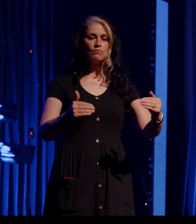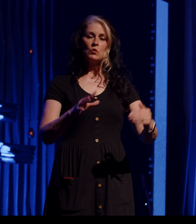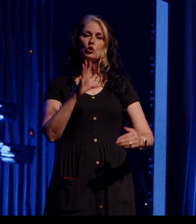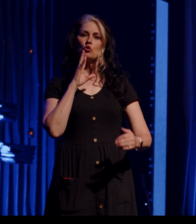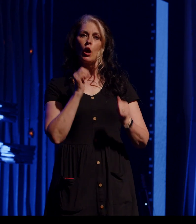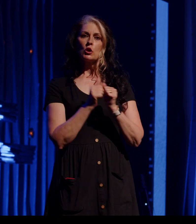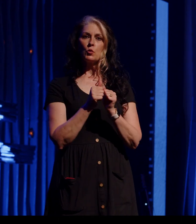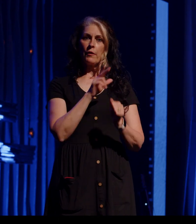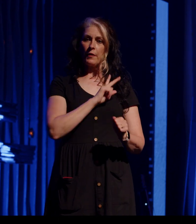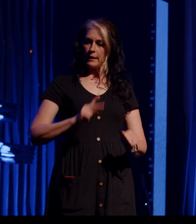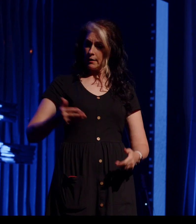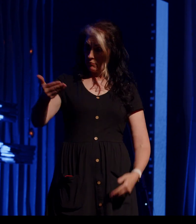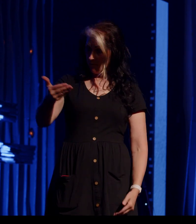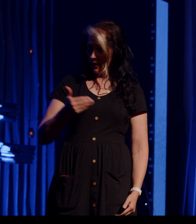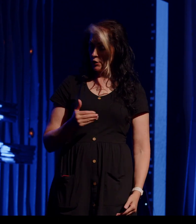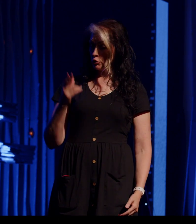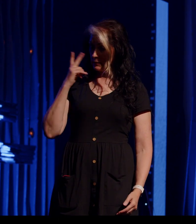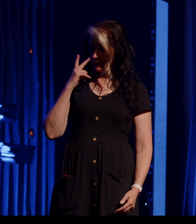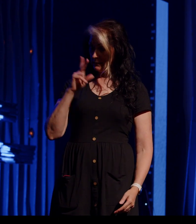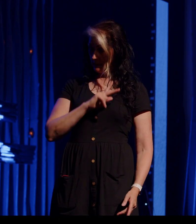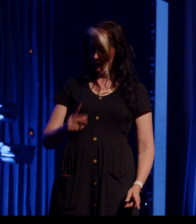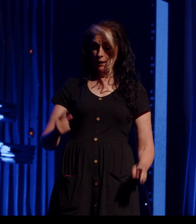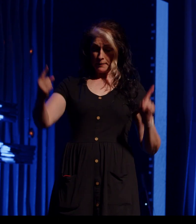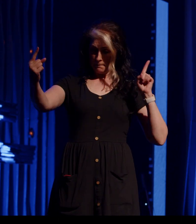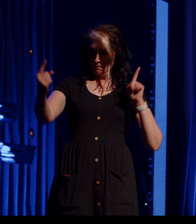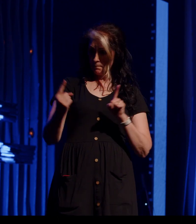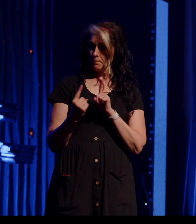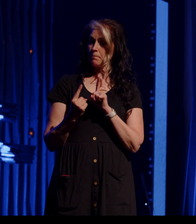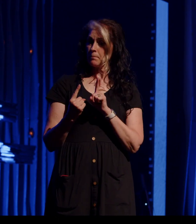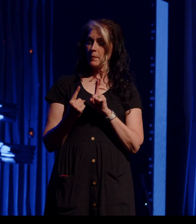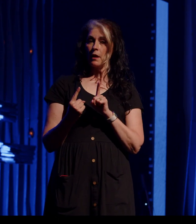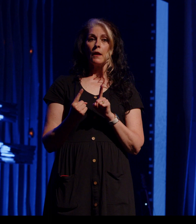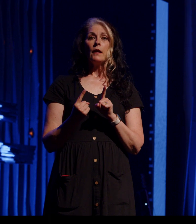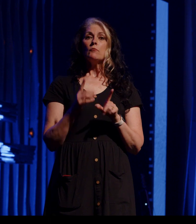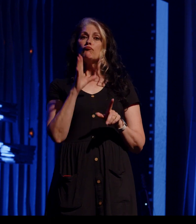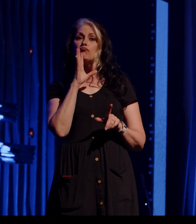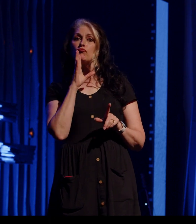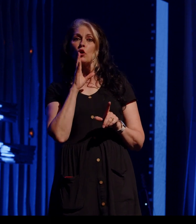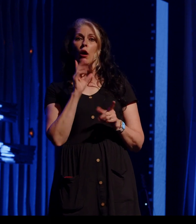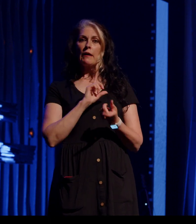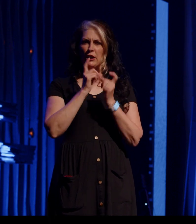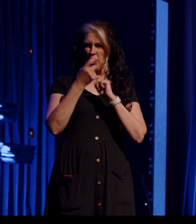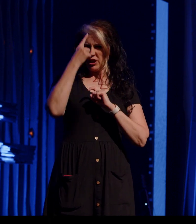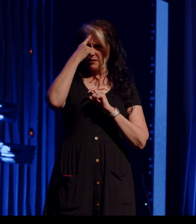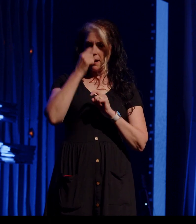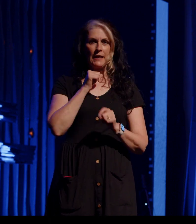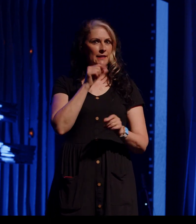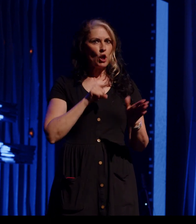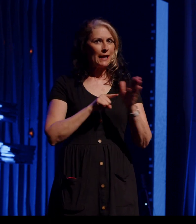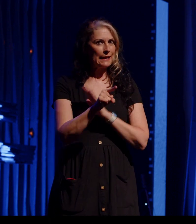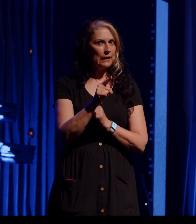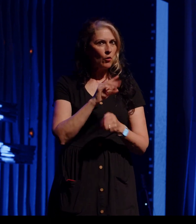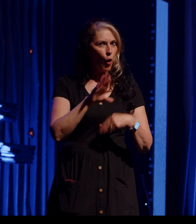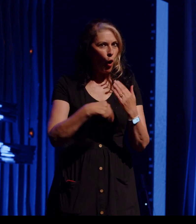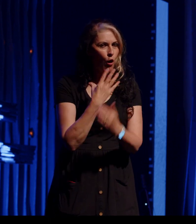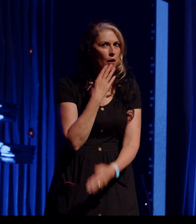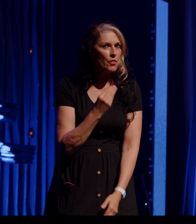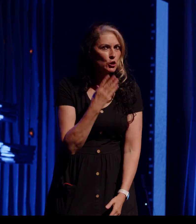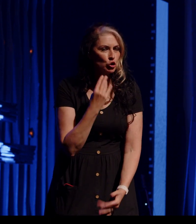king invites her in, and he changes his mind about killing all the Jews. In fact,